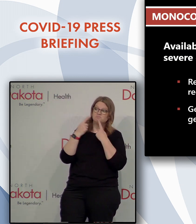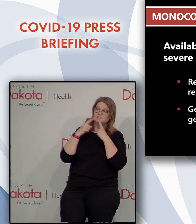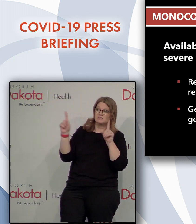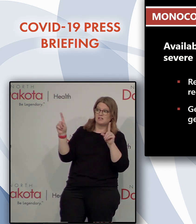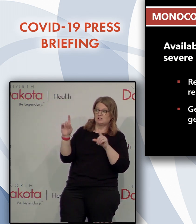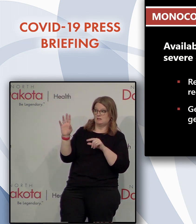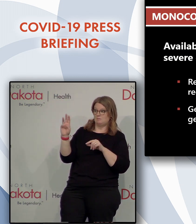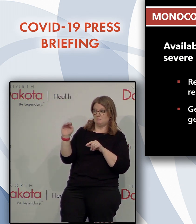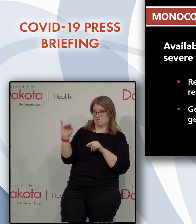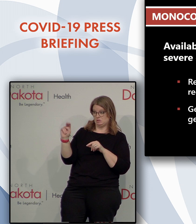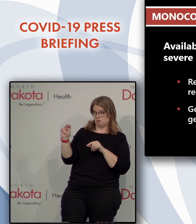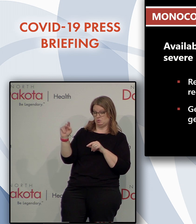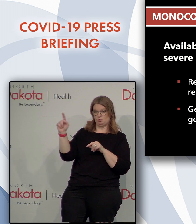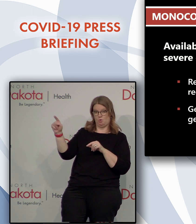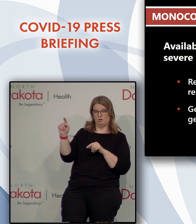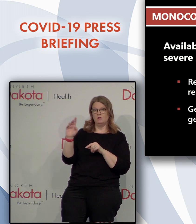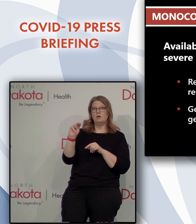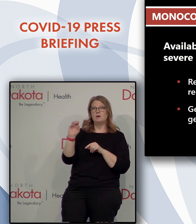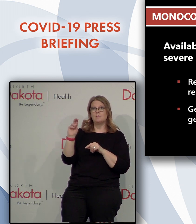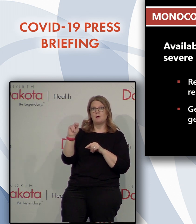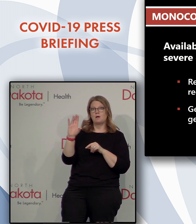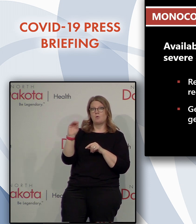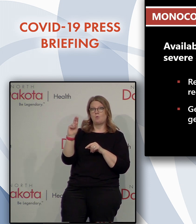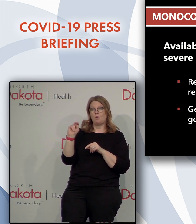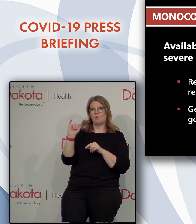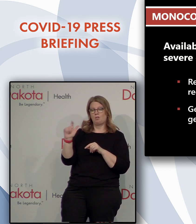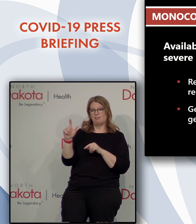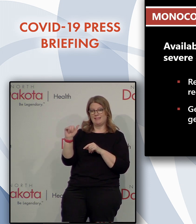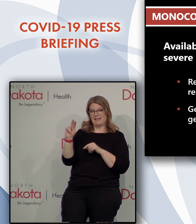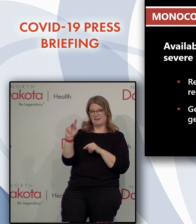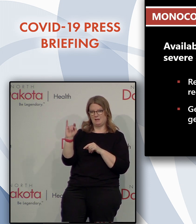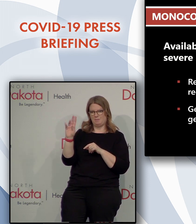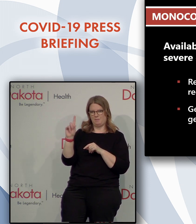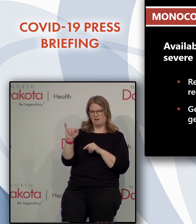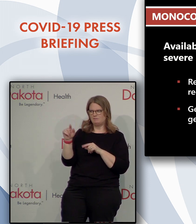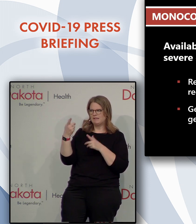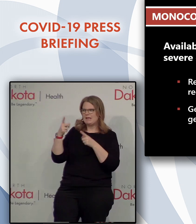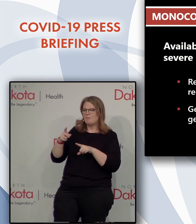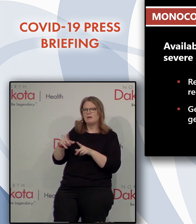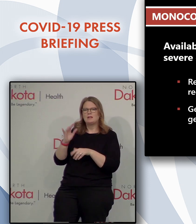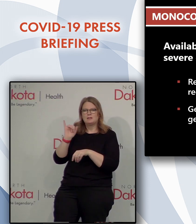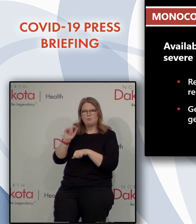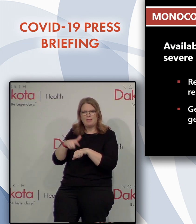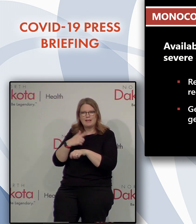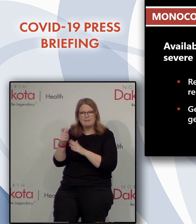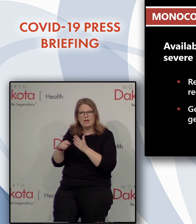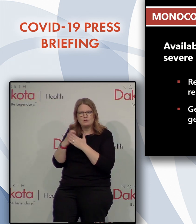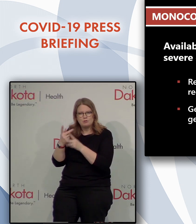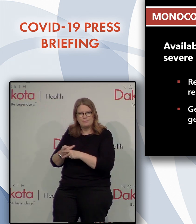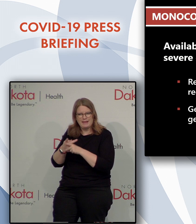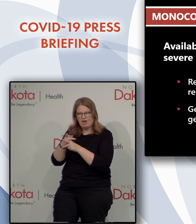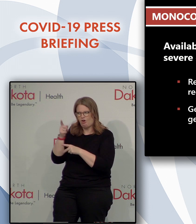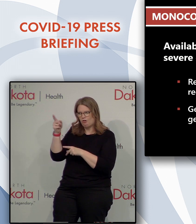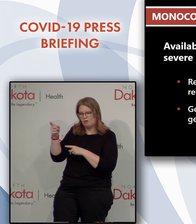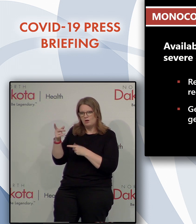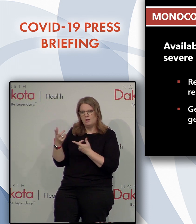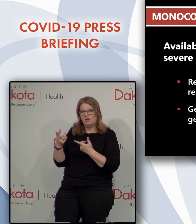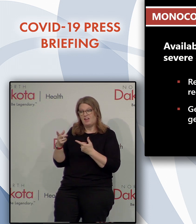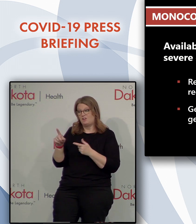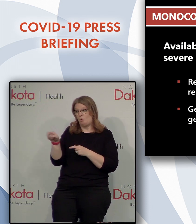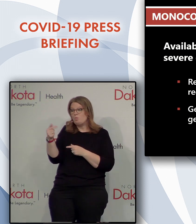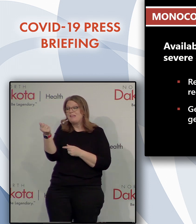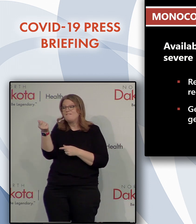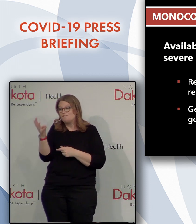monoclonal antibodies being delivered to patients in long-term care facilities, and only a small percentage of them end up